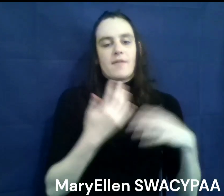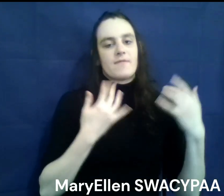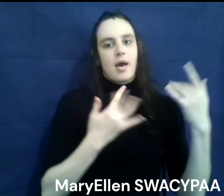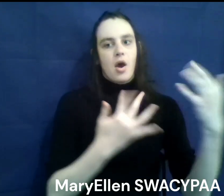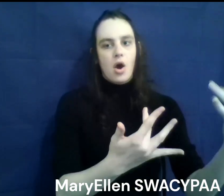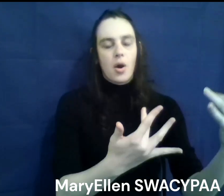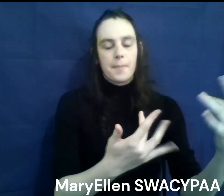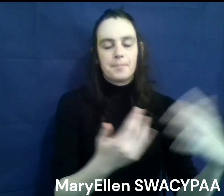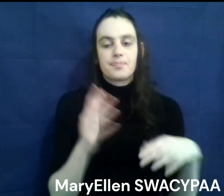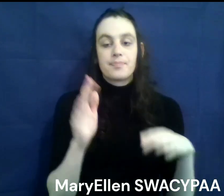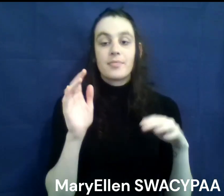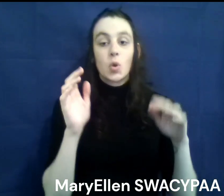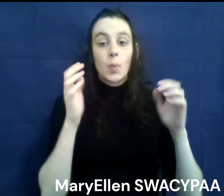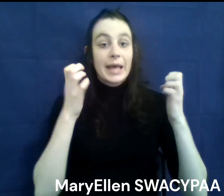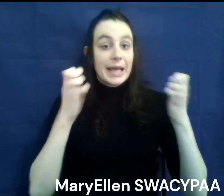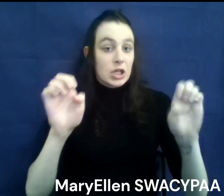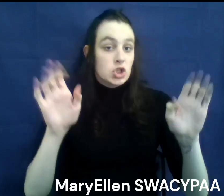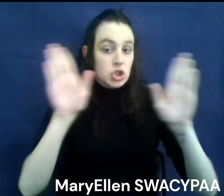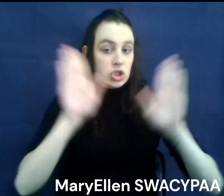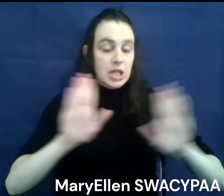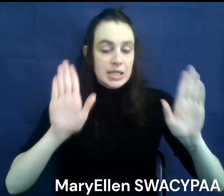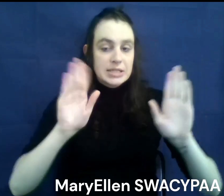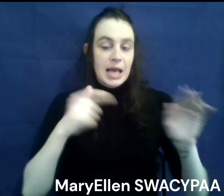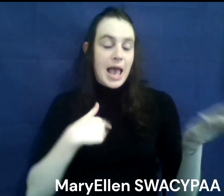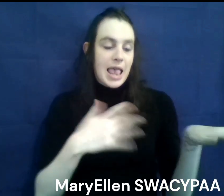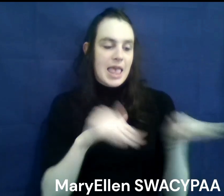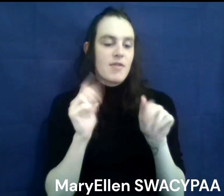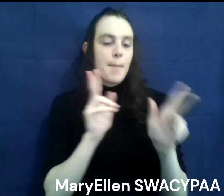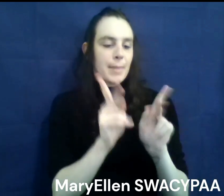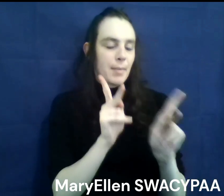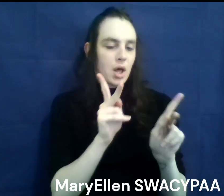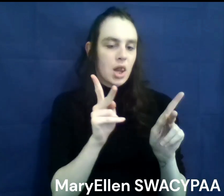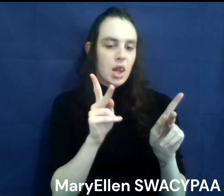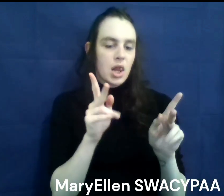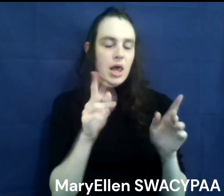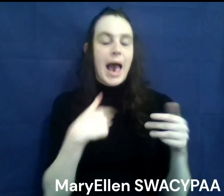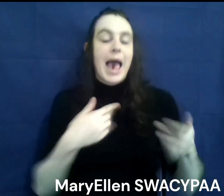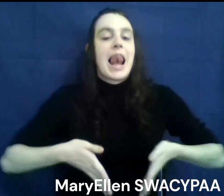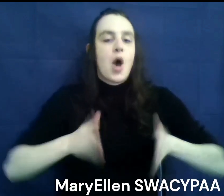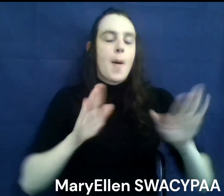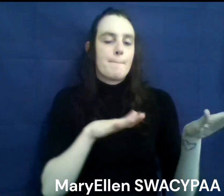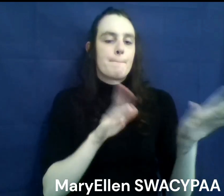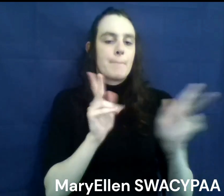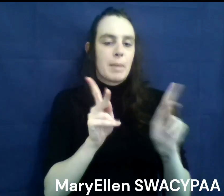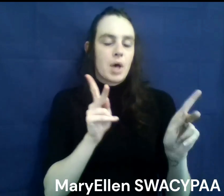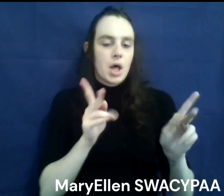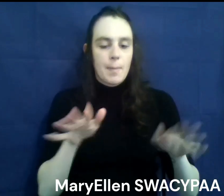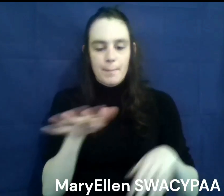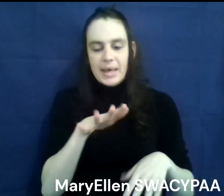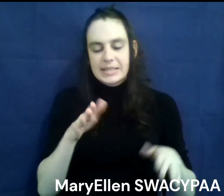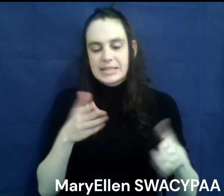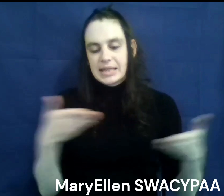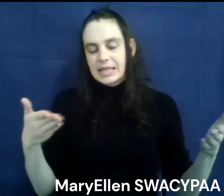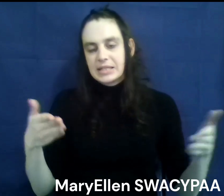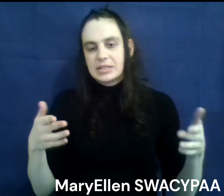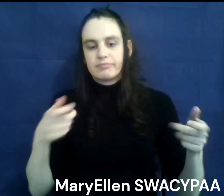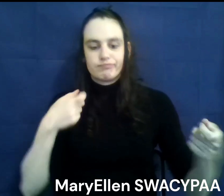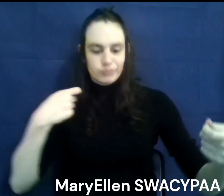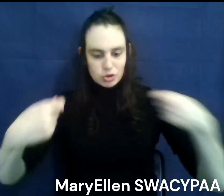Sunday, when I let people, places, and things run me, I took another sip and I hid that for